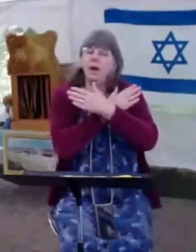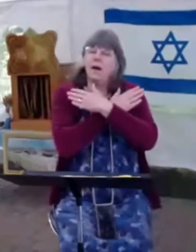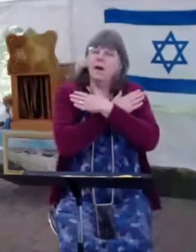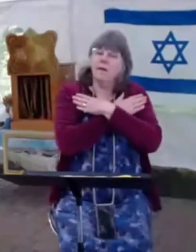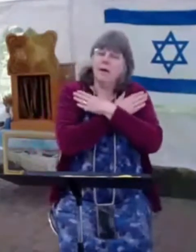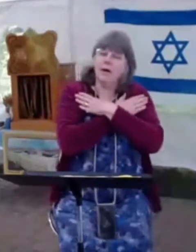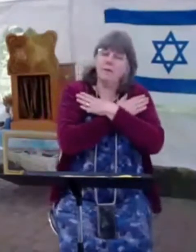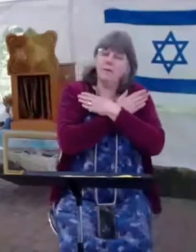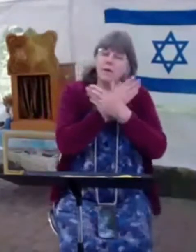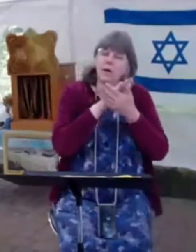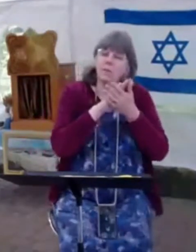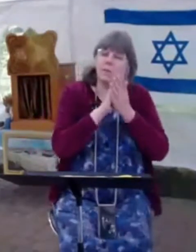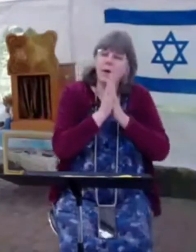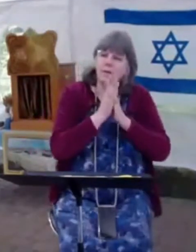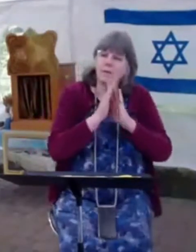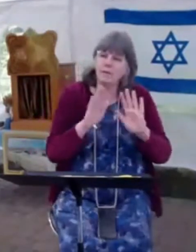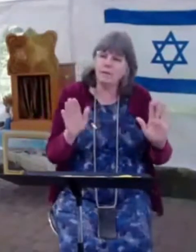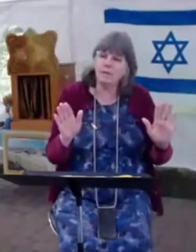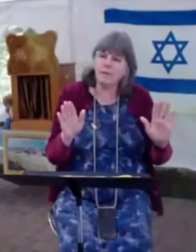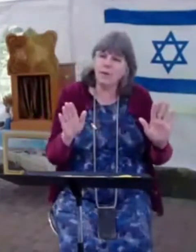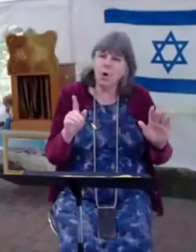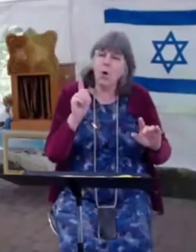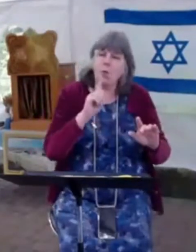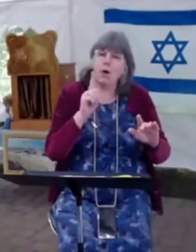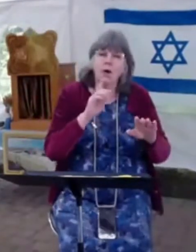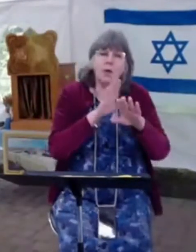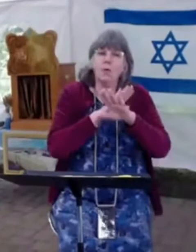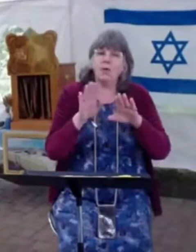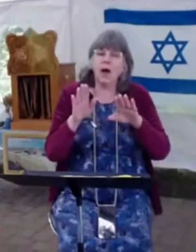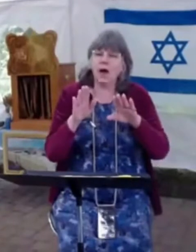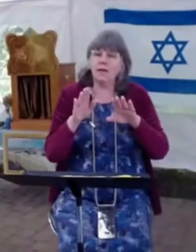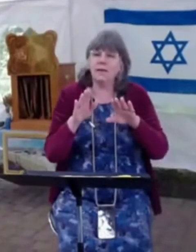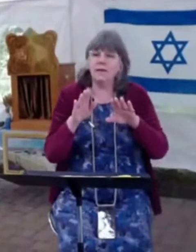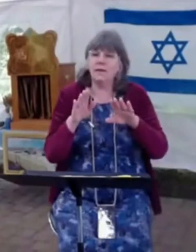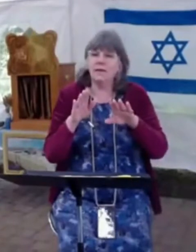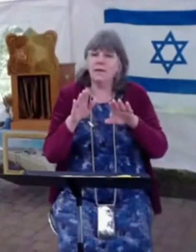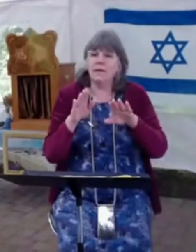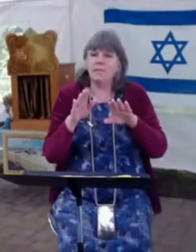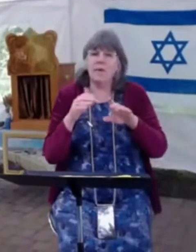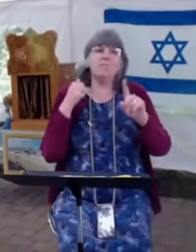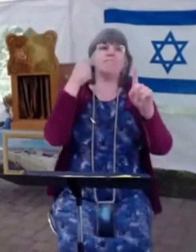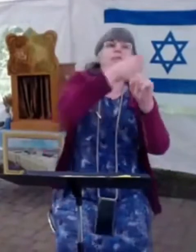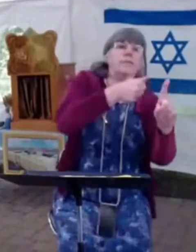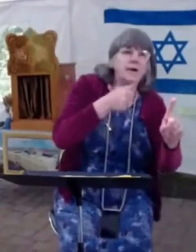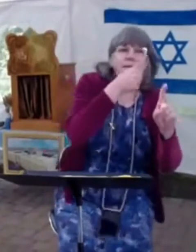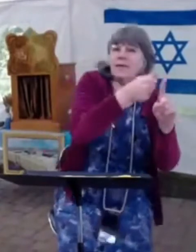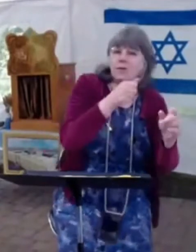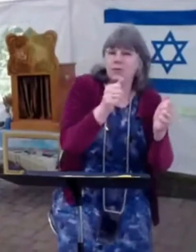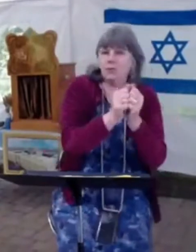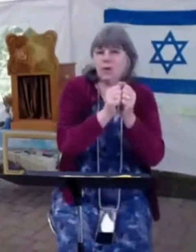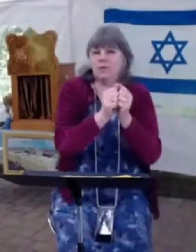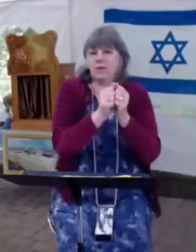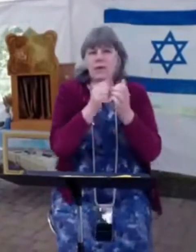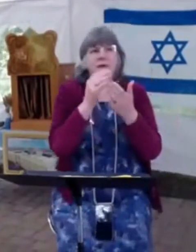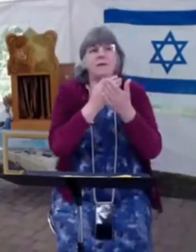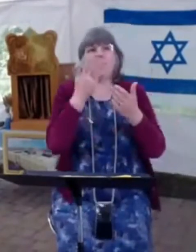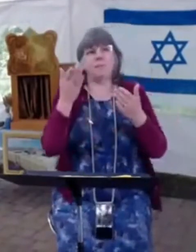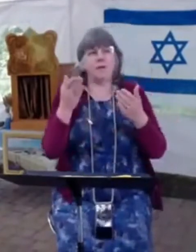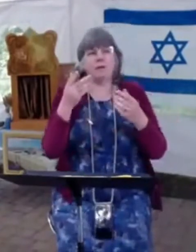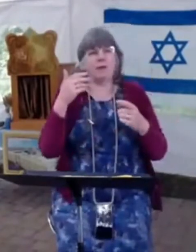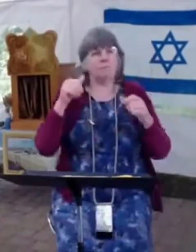assurance that he will not be assaulted by people having an agenda of some sort.